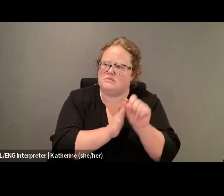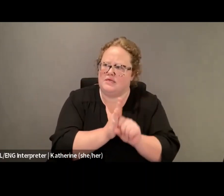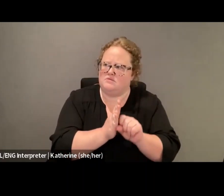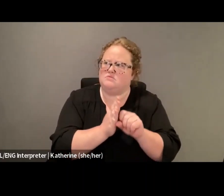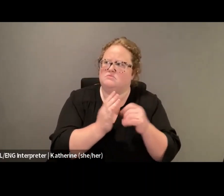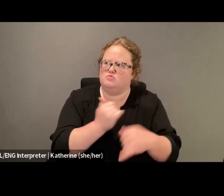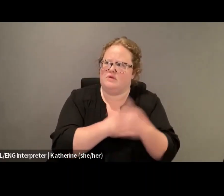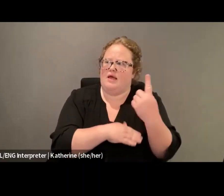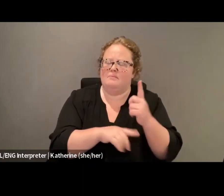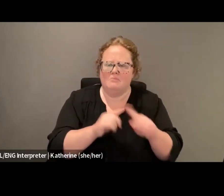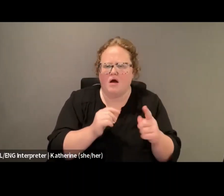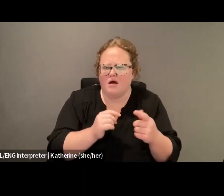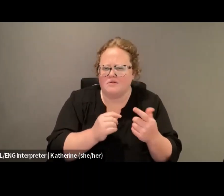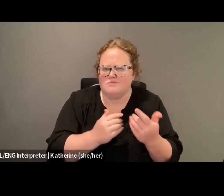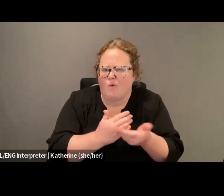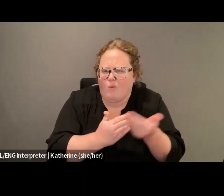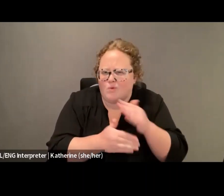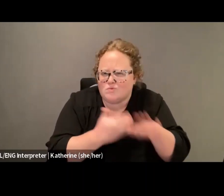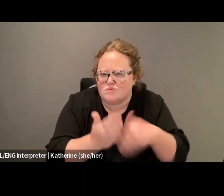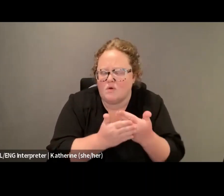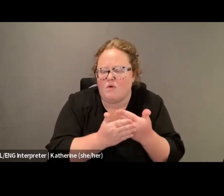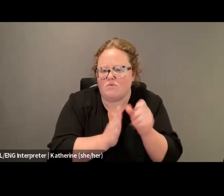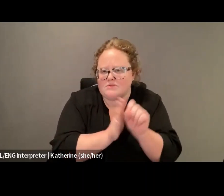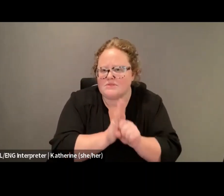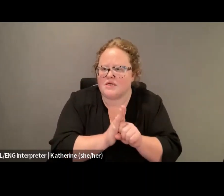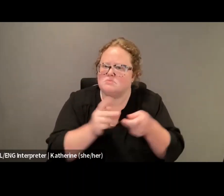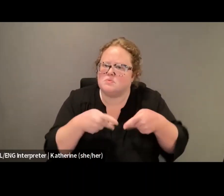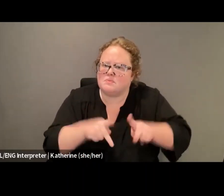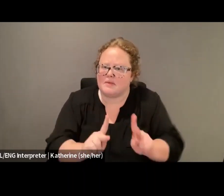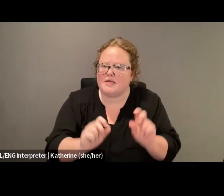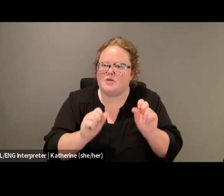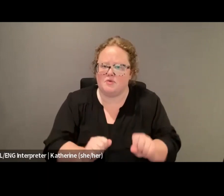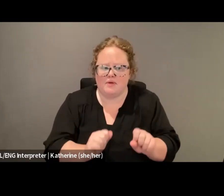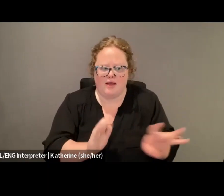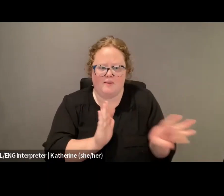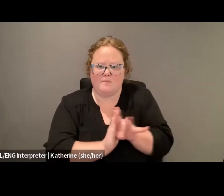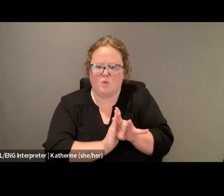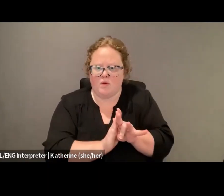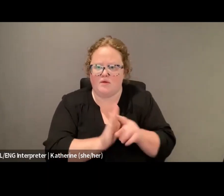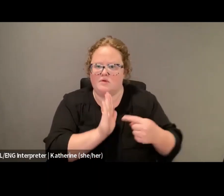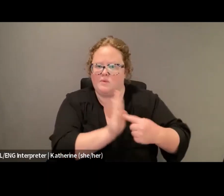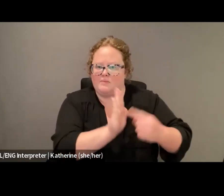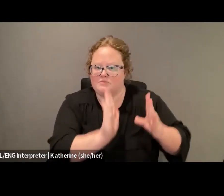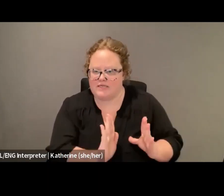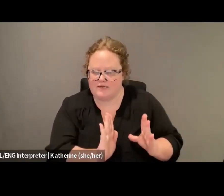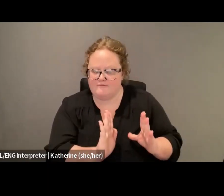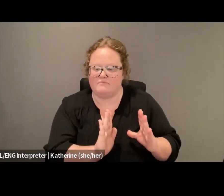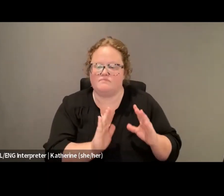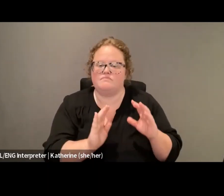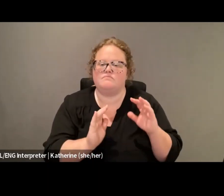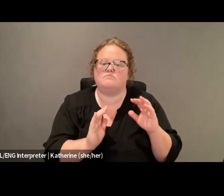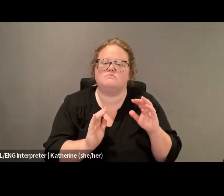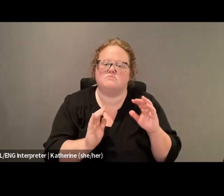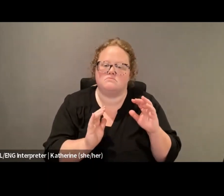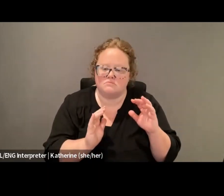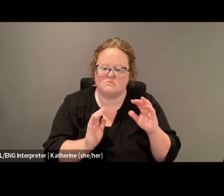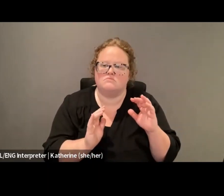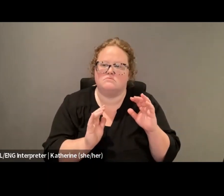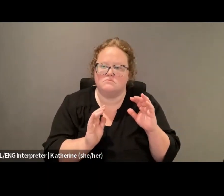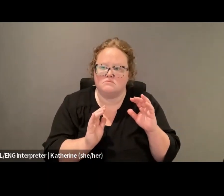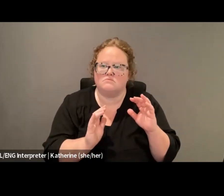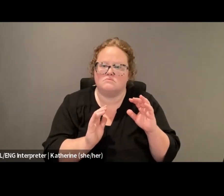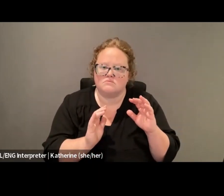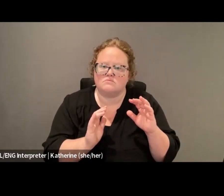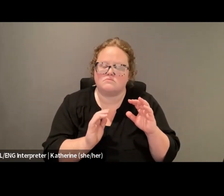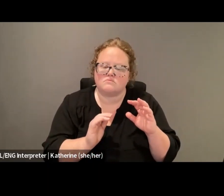but virtually all states allow for using representatives. And it's very, I would say it's most common,